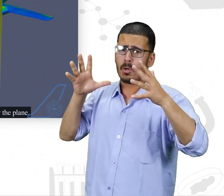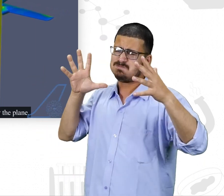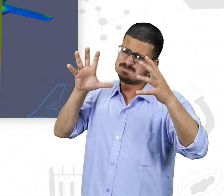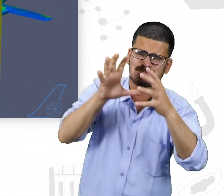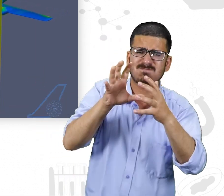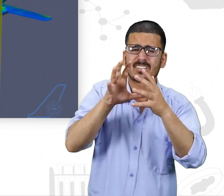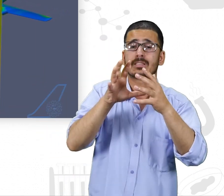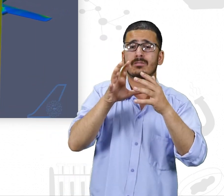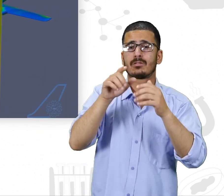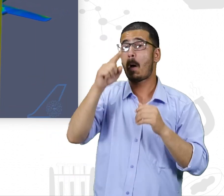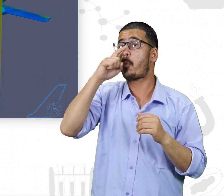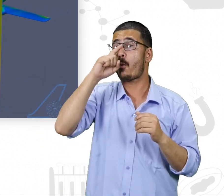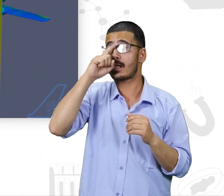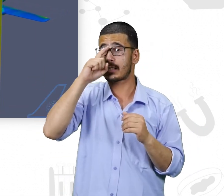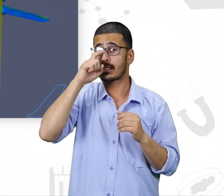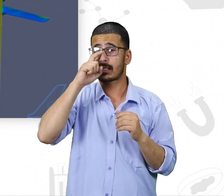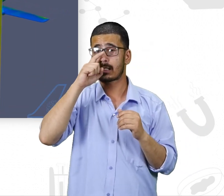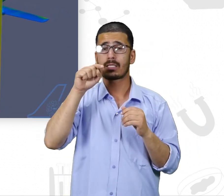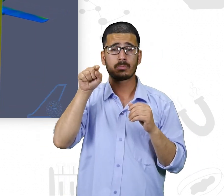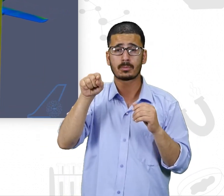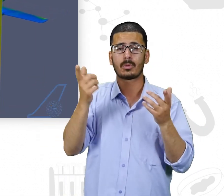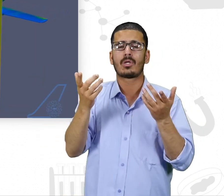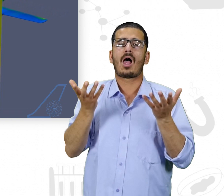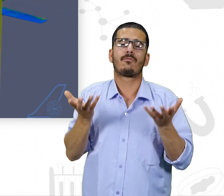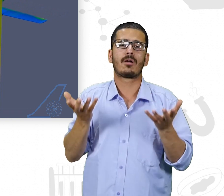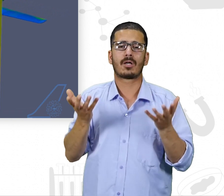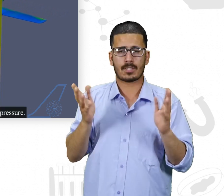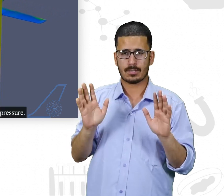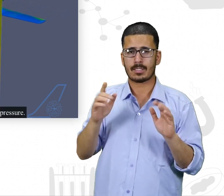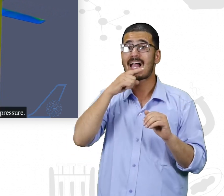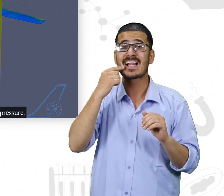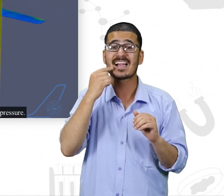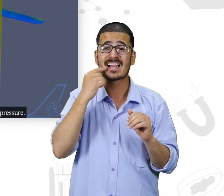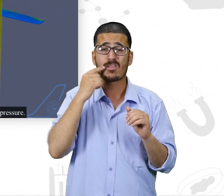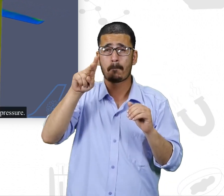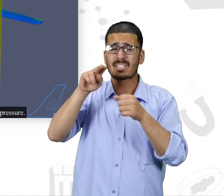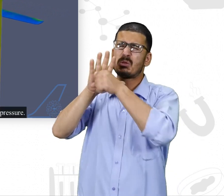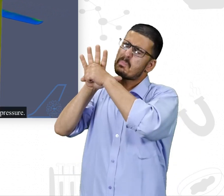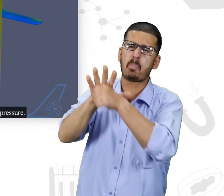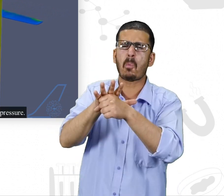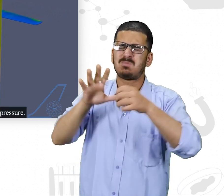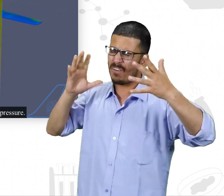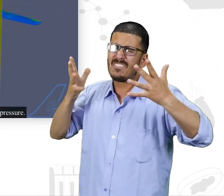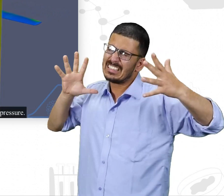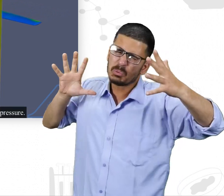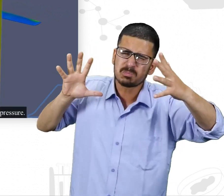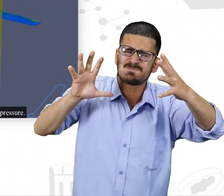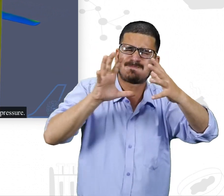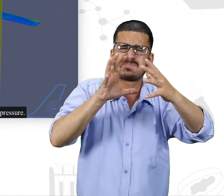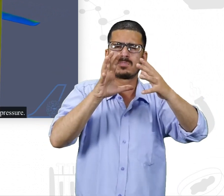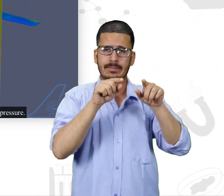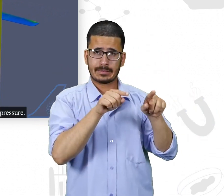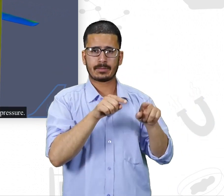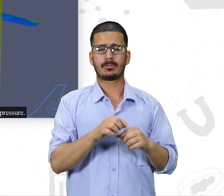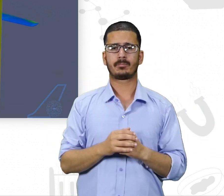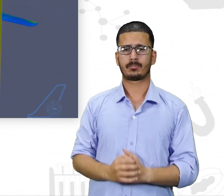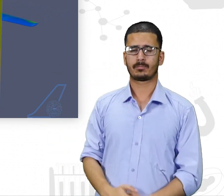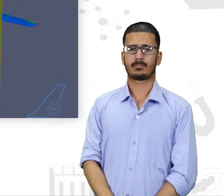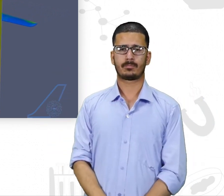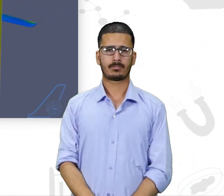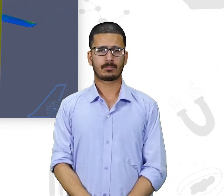the plane. The plane and aircraft are colored with pressure. Blue color indicates low pressure and red color indicates high